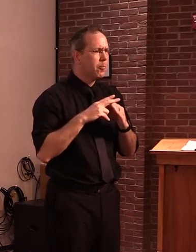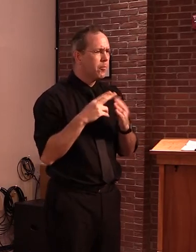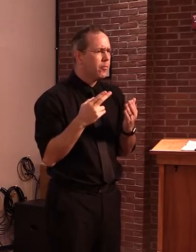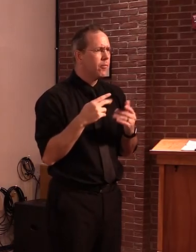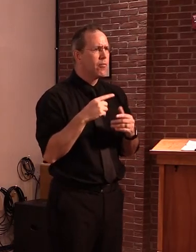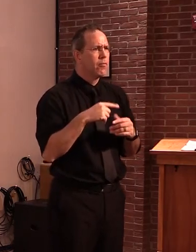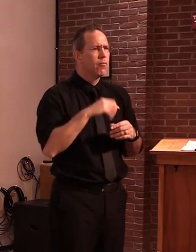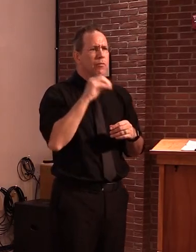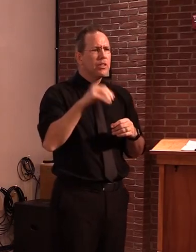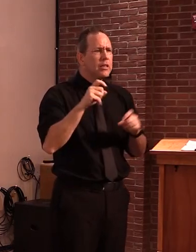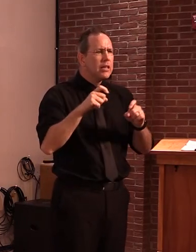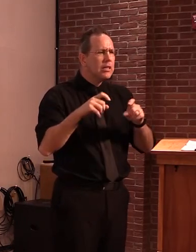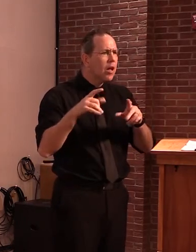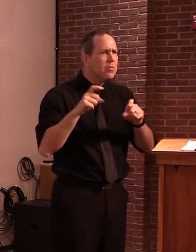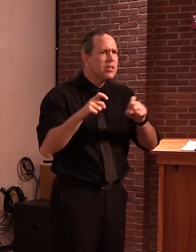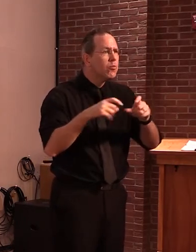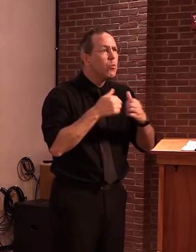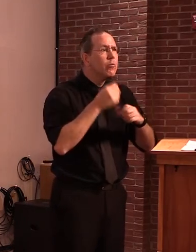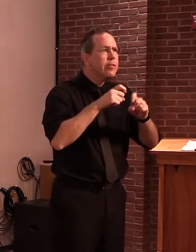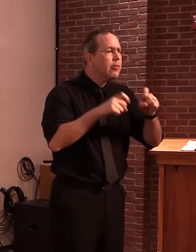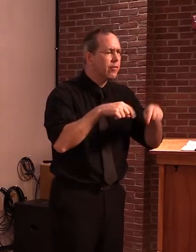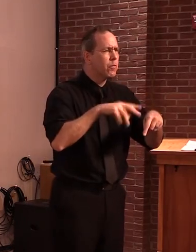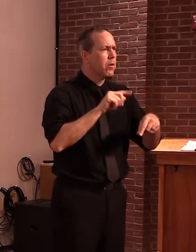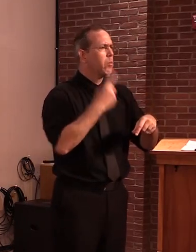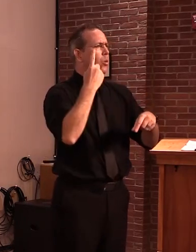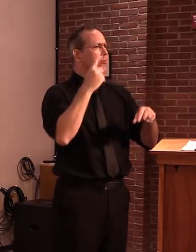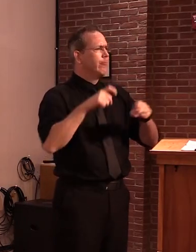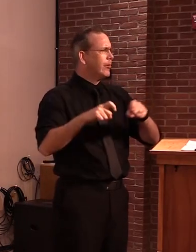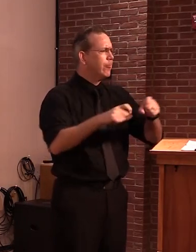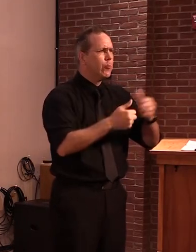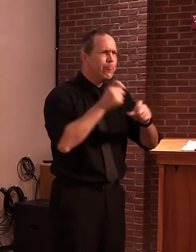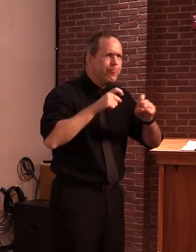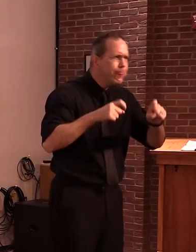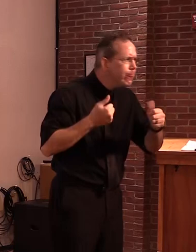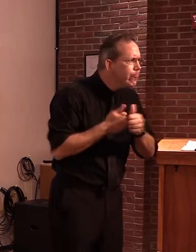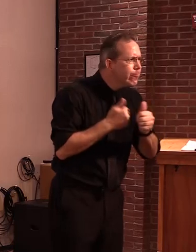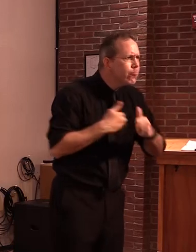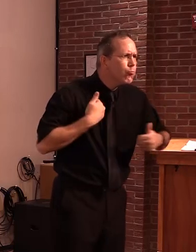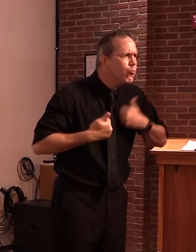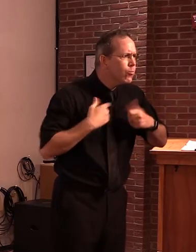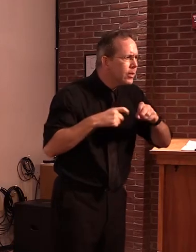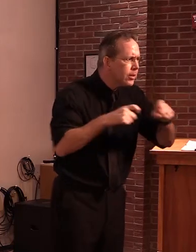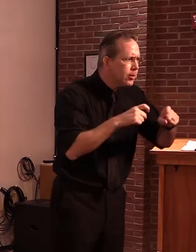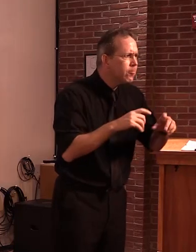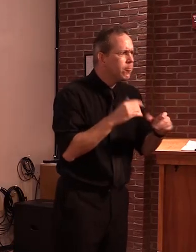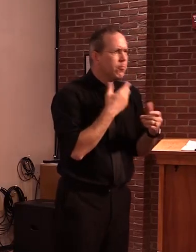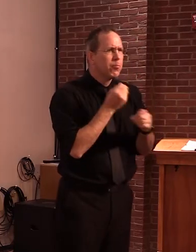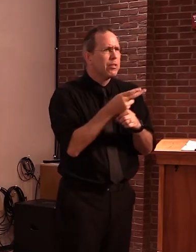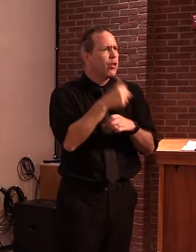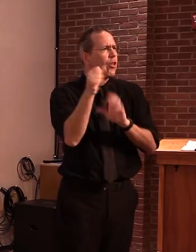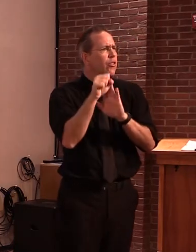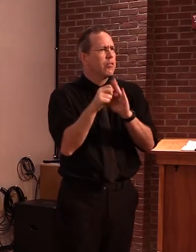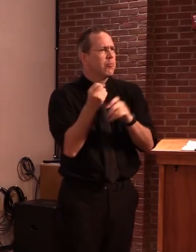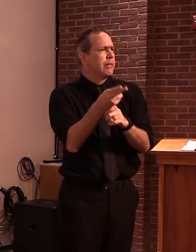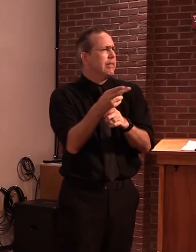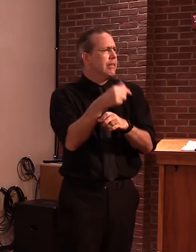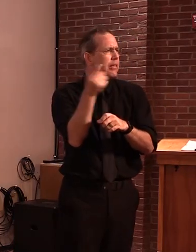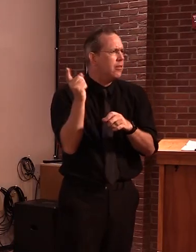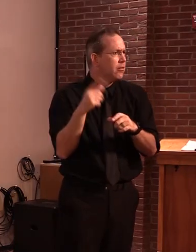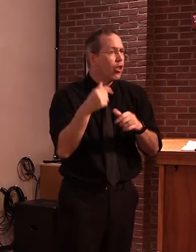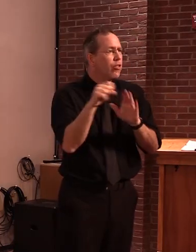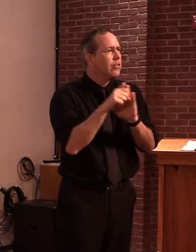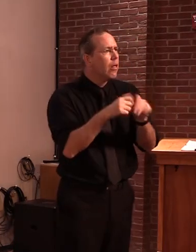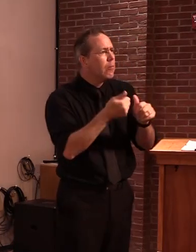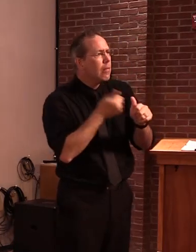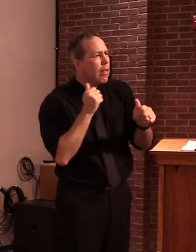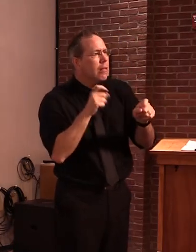and the data was limited in terms of what was going on in other states, but nonetheless, the data that they had, it showed that Vermont